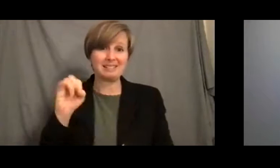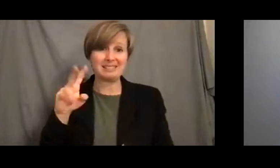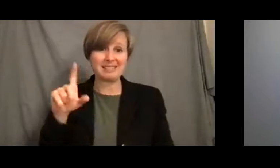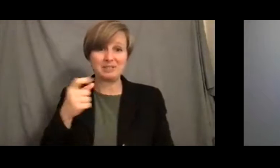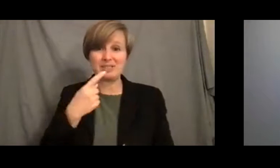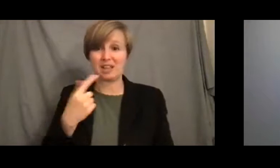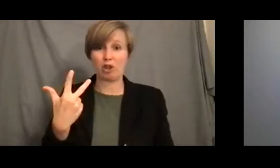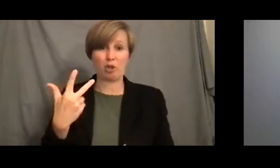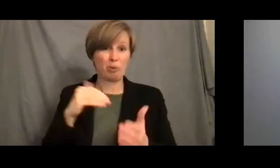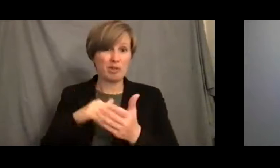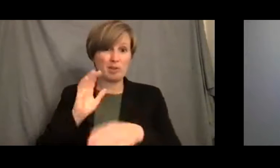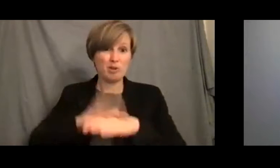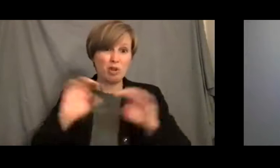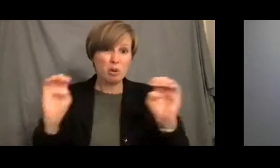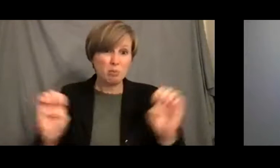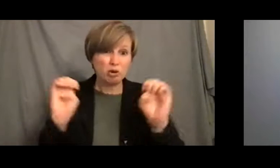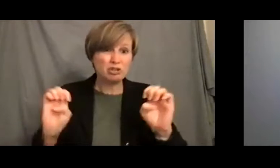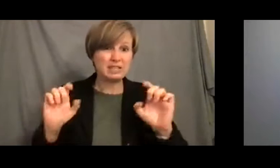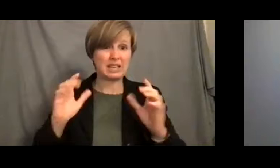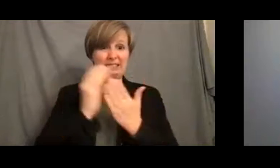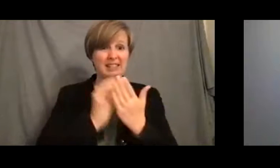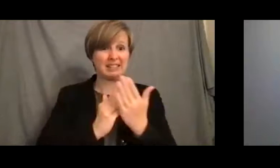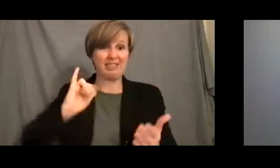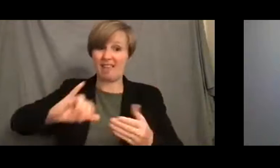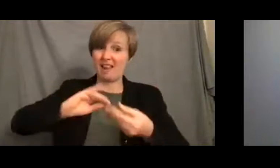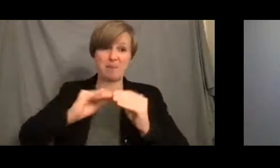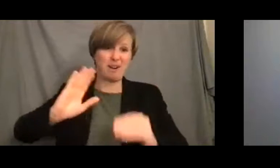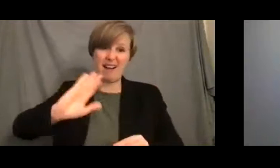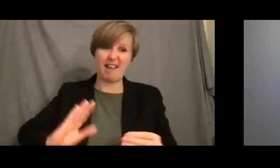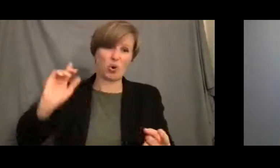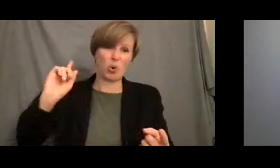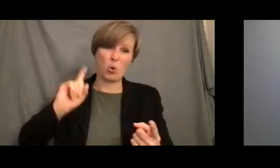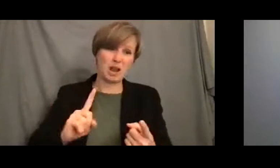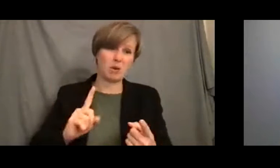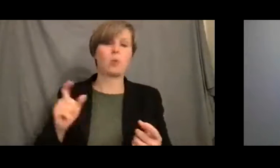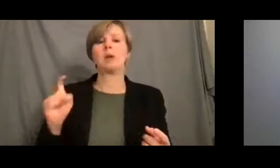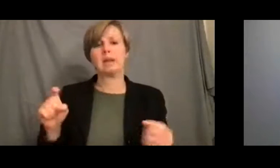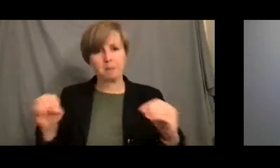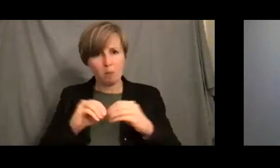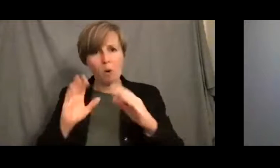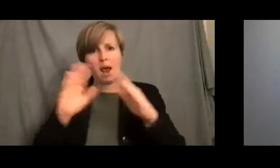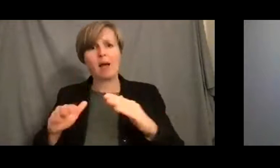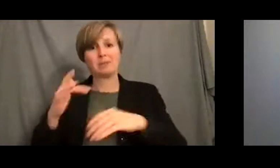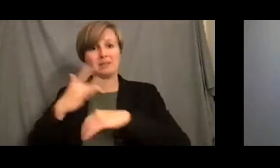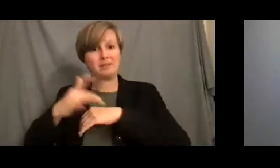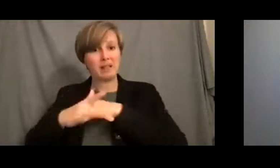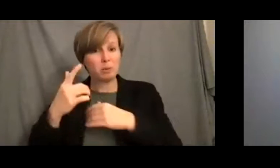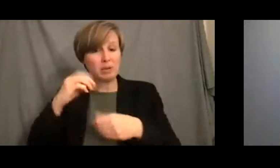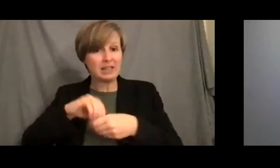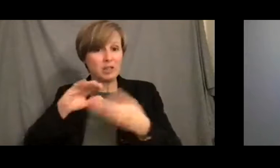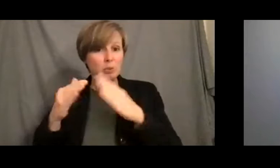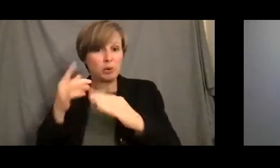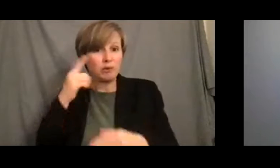3,000 on the emergency list. That number seems to never go down. We need to have more housing, for available housing in the community for